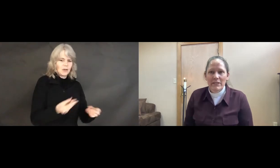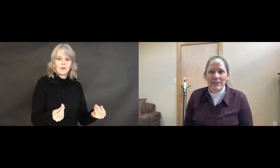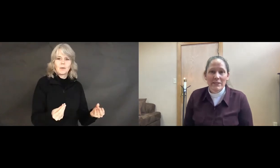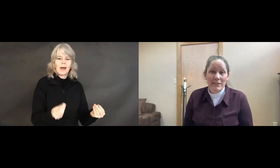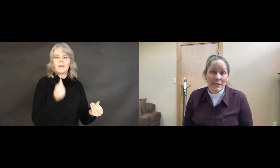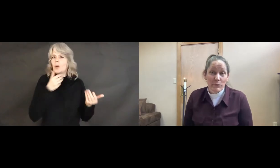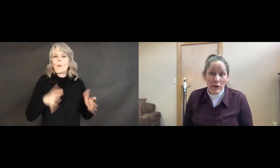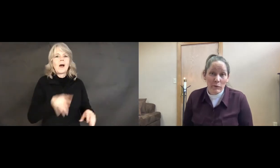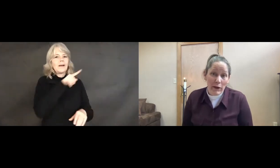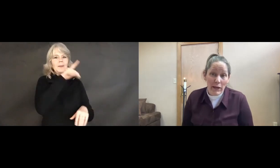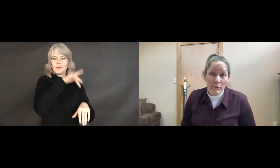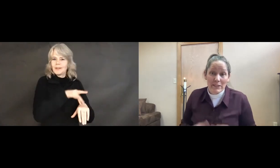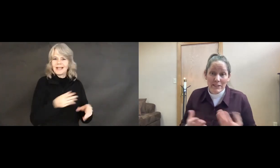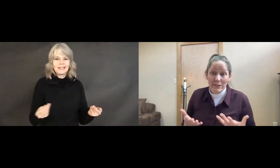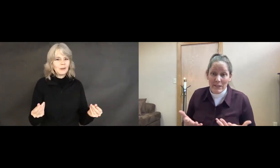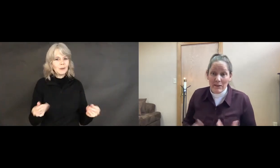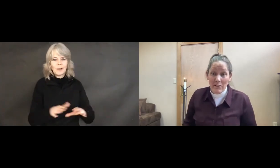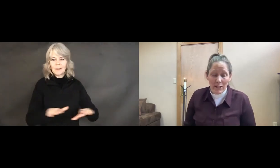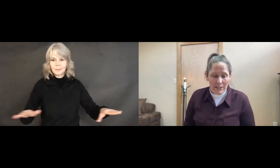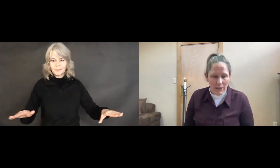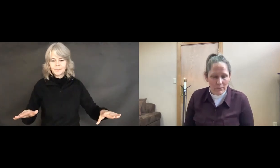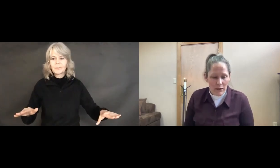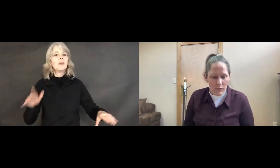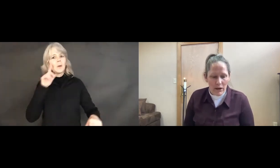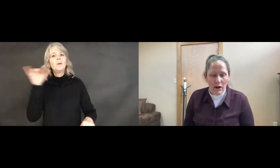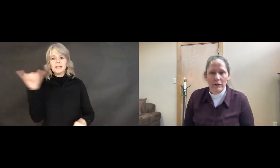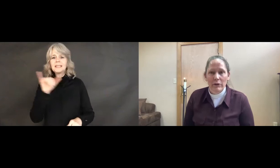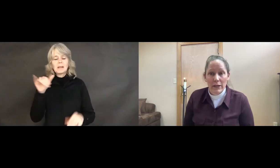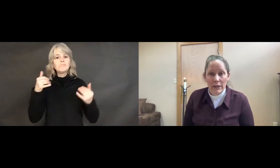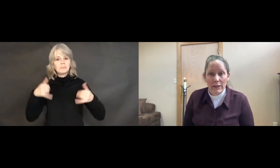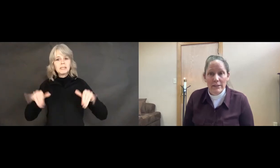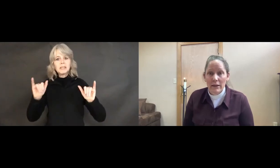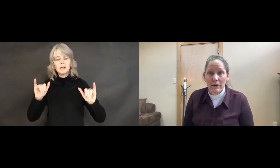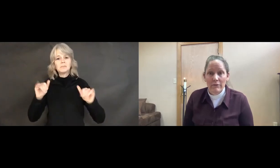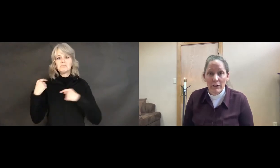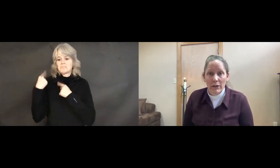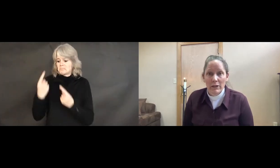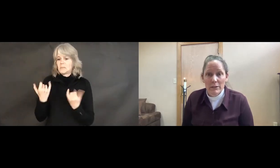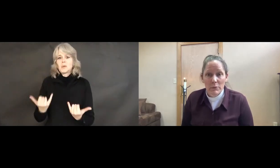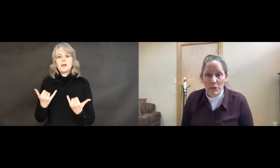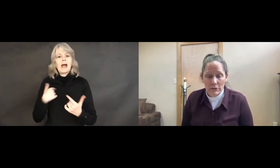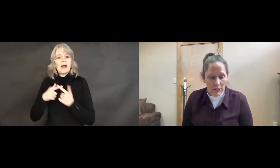This is one way, and we still see a lot of times how we honor kings and very special